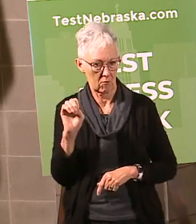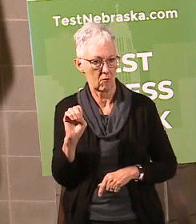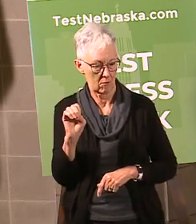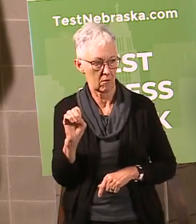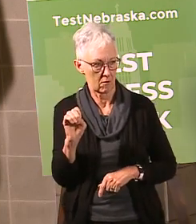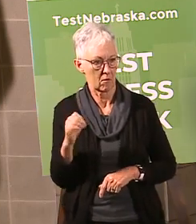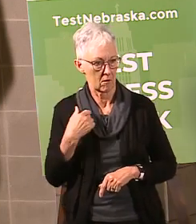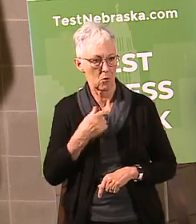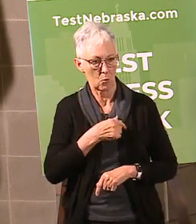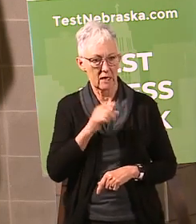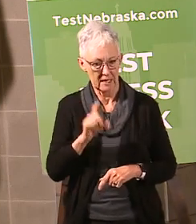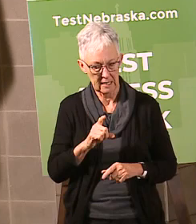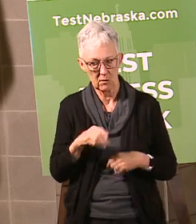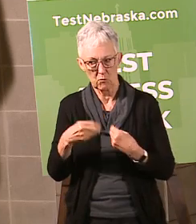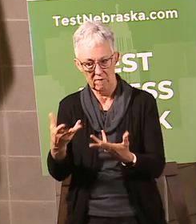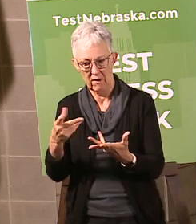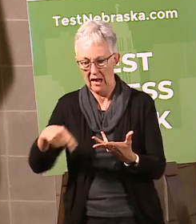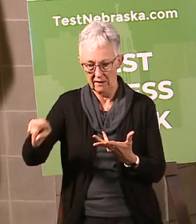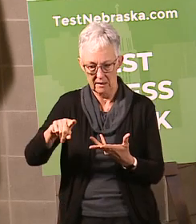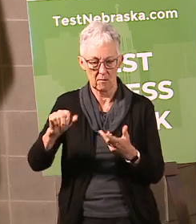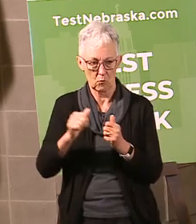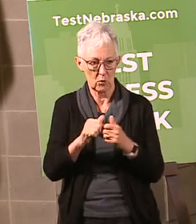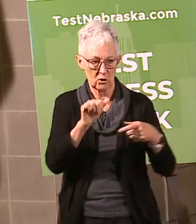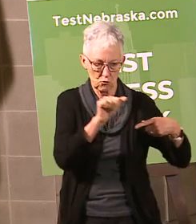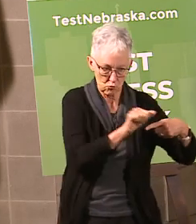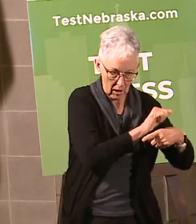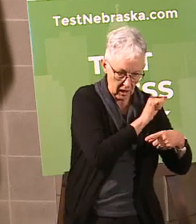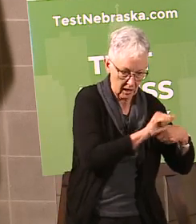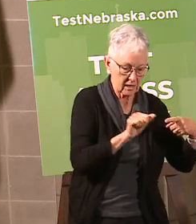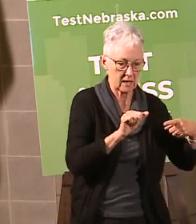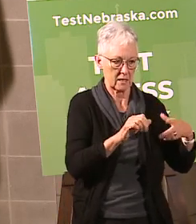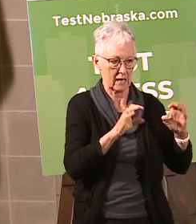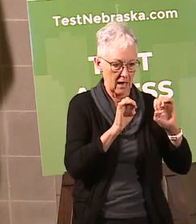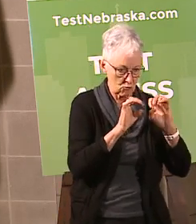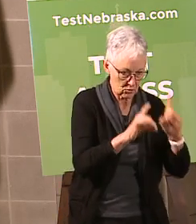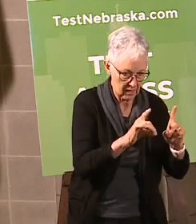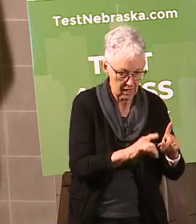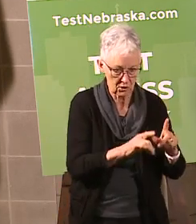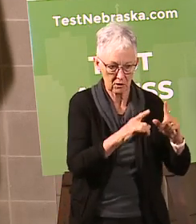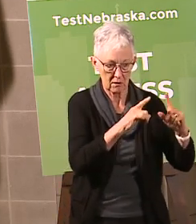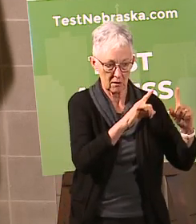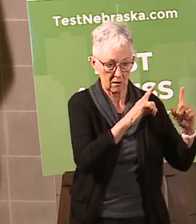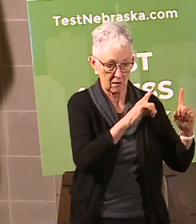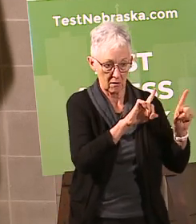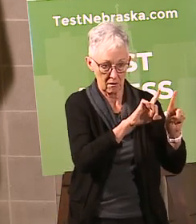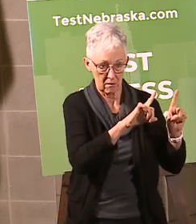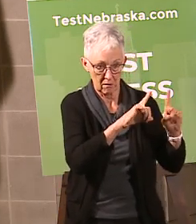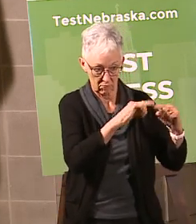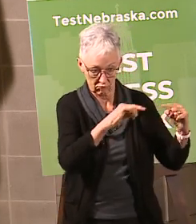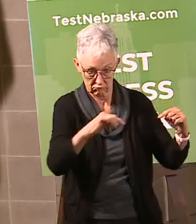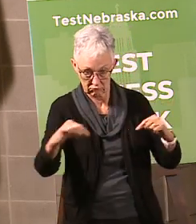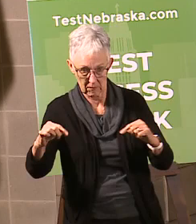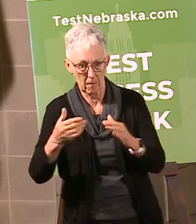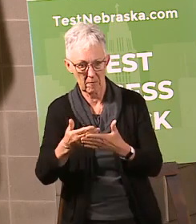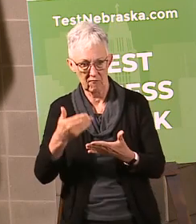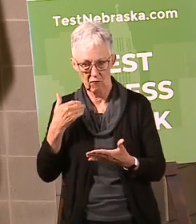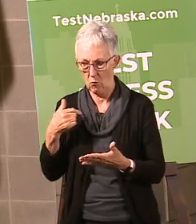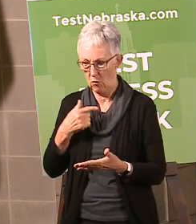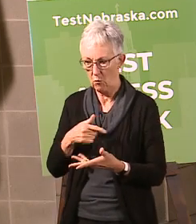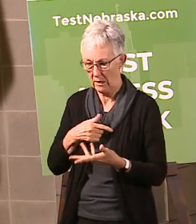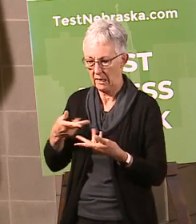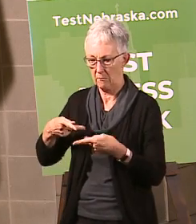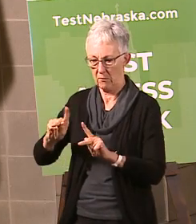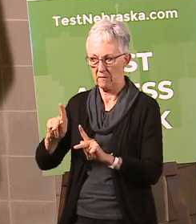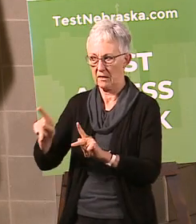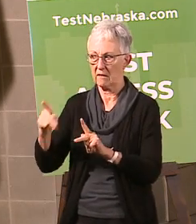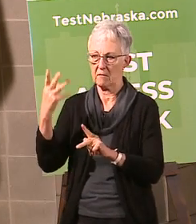got to make sure we provide that before we actually release anybody. And so we're going to just continue to follow that same process that we've been following with regard